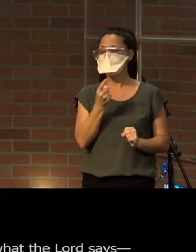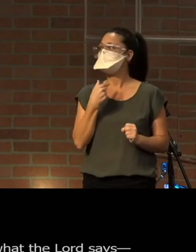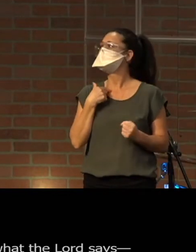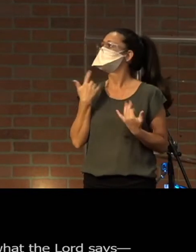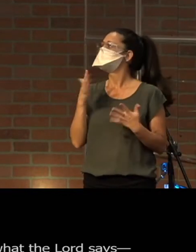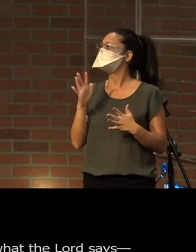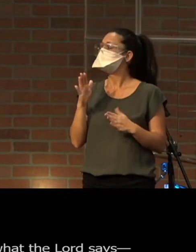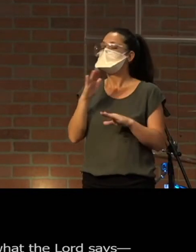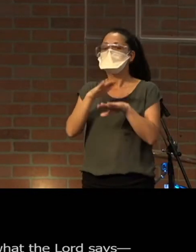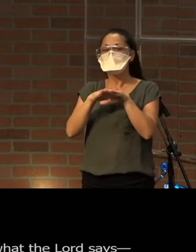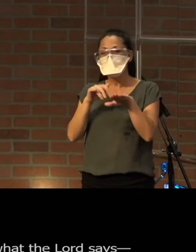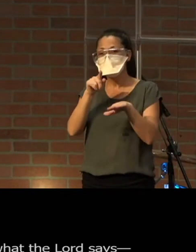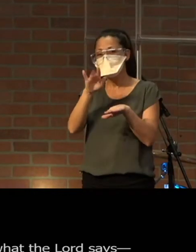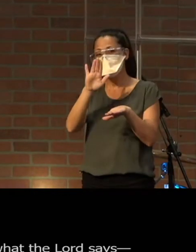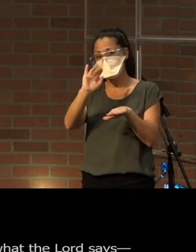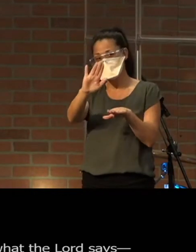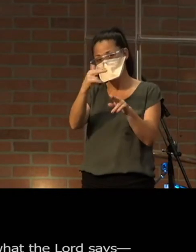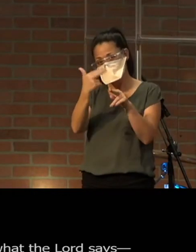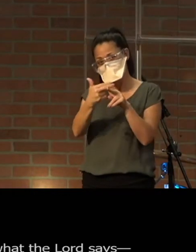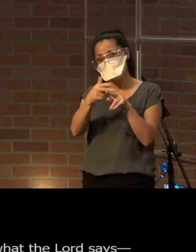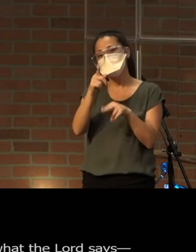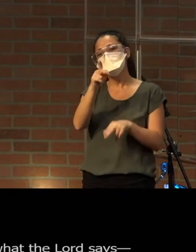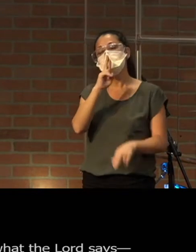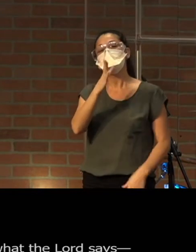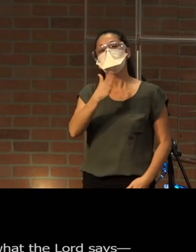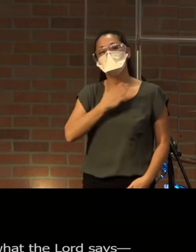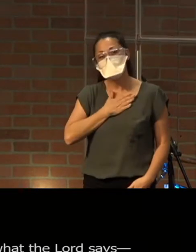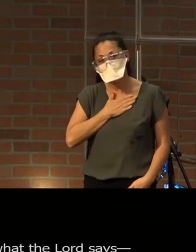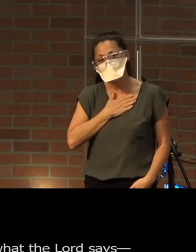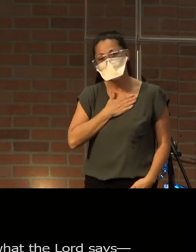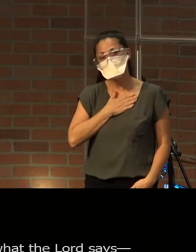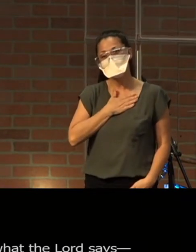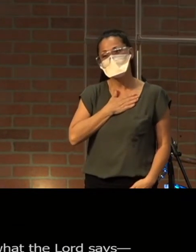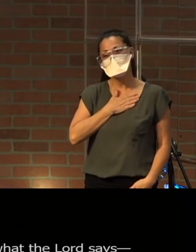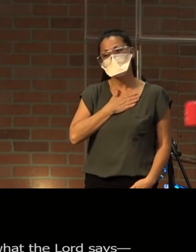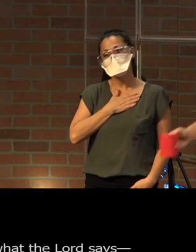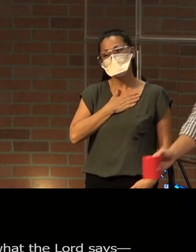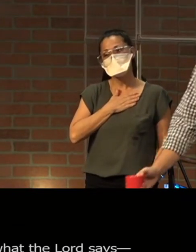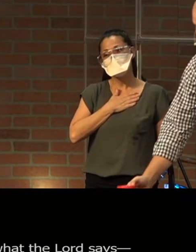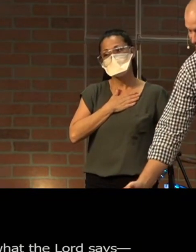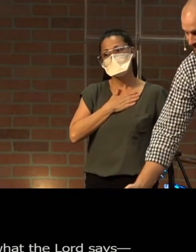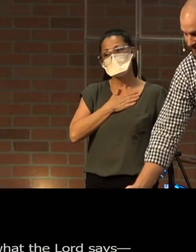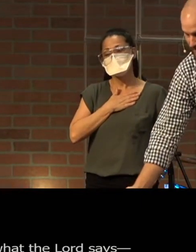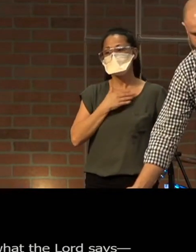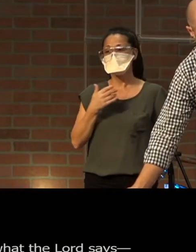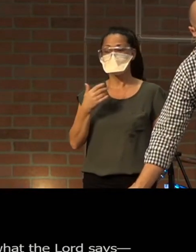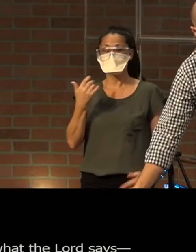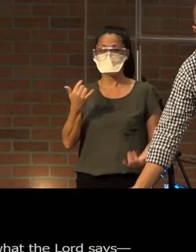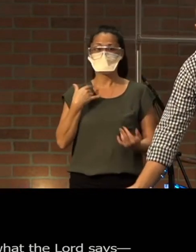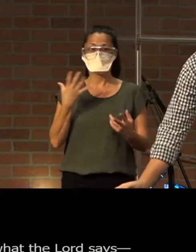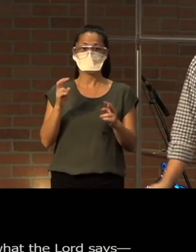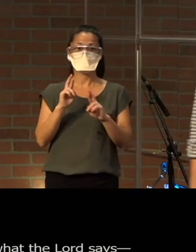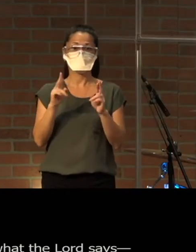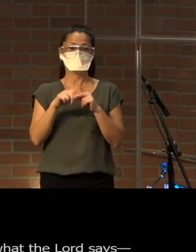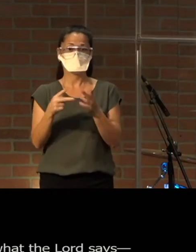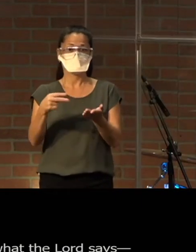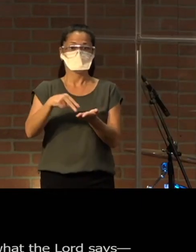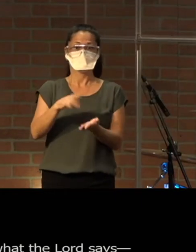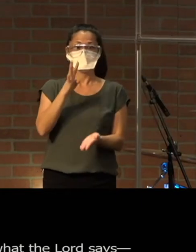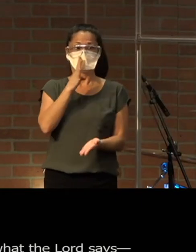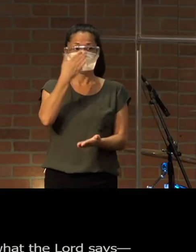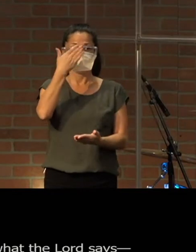summoned you by name, and you are mine." When I get ready to stand up and speak in front of people,